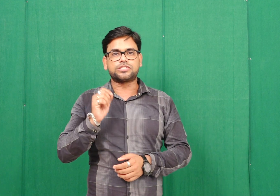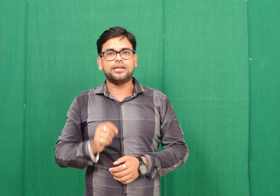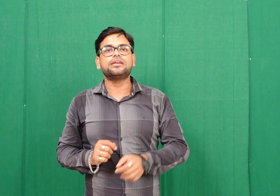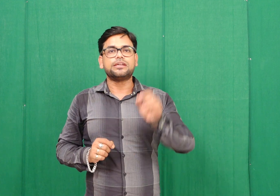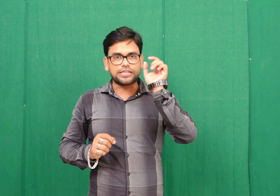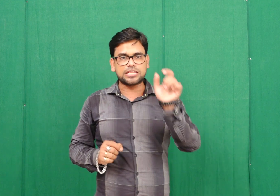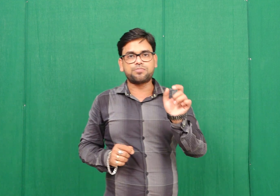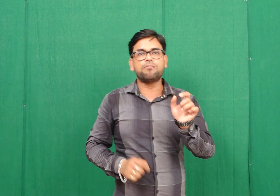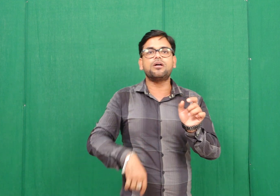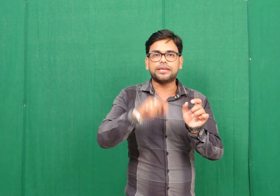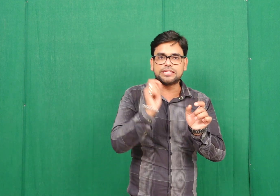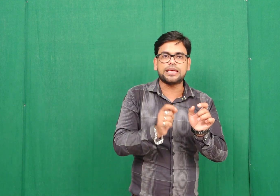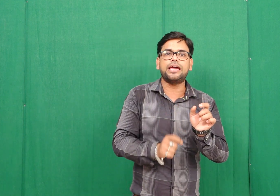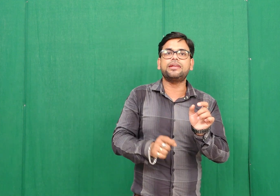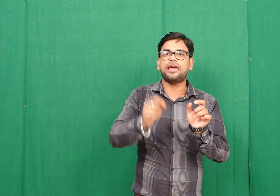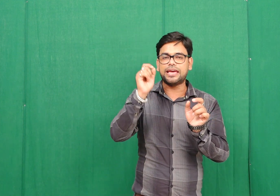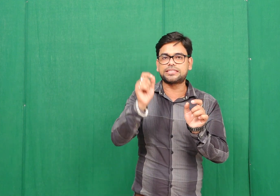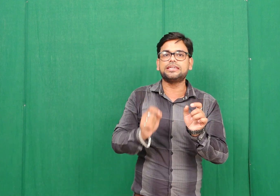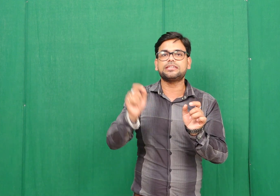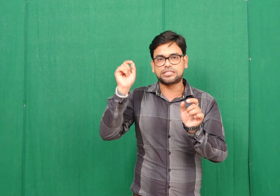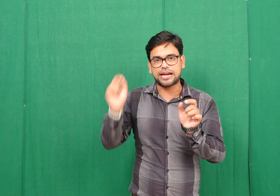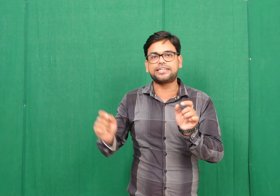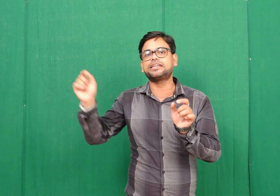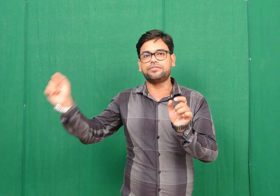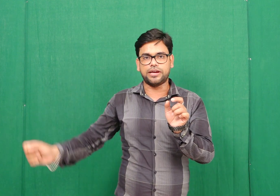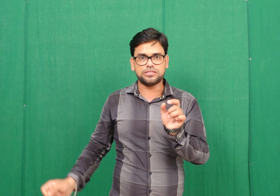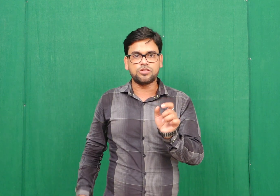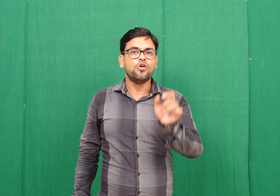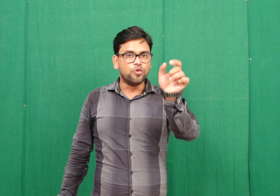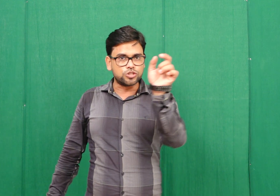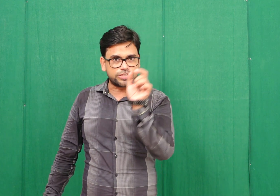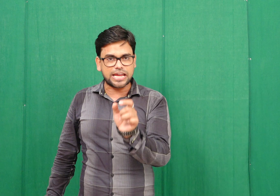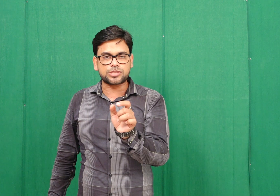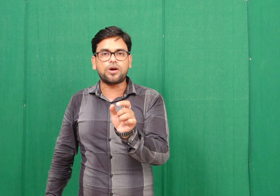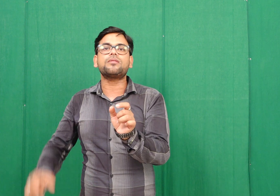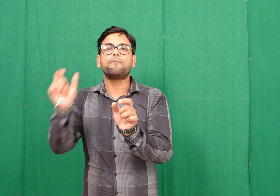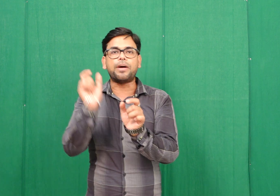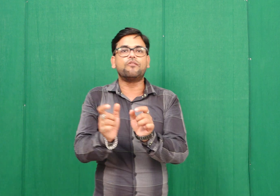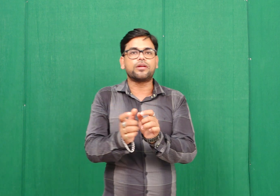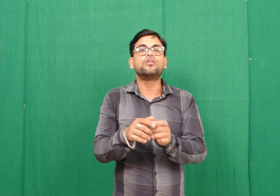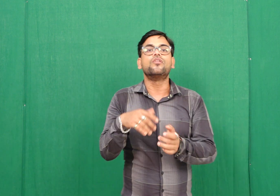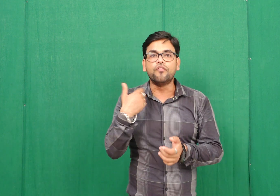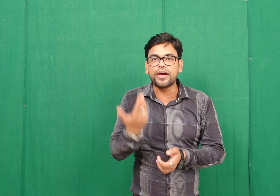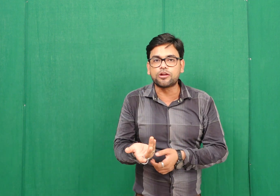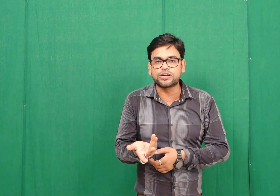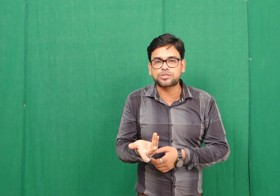say transformer is an AC static device which will transfer power. Where it will transfer the